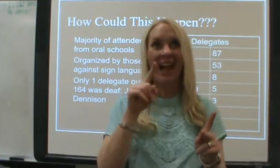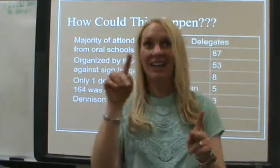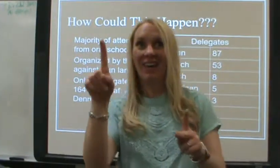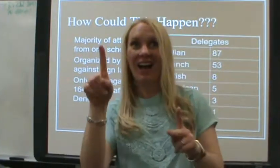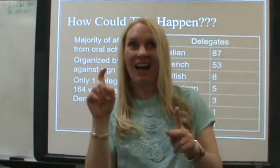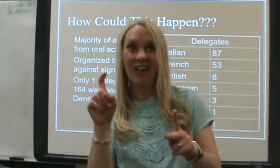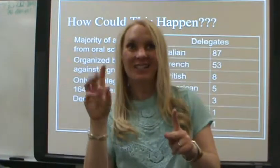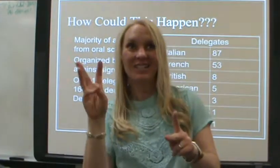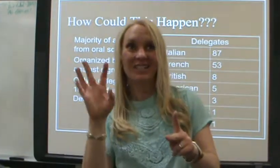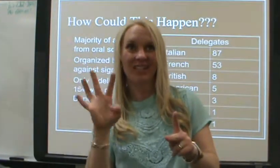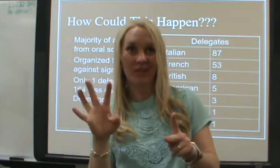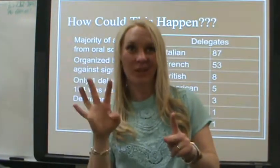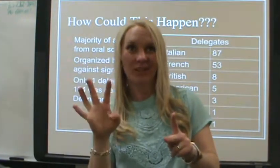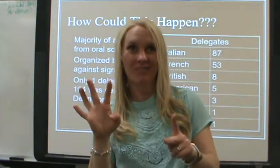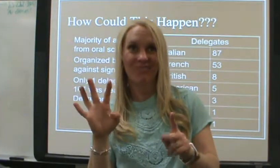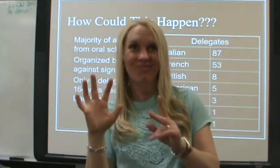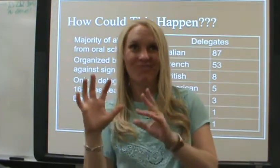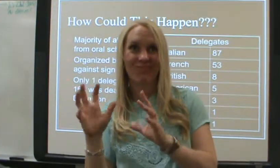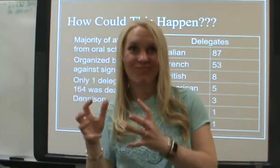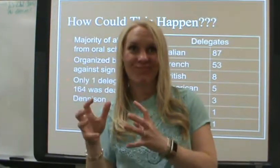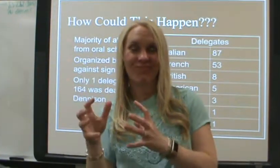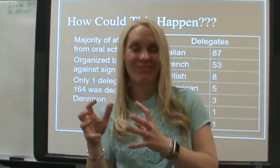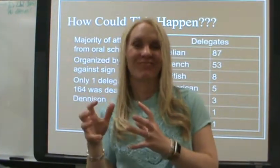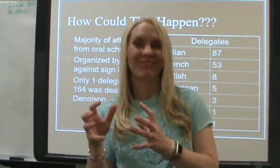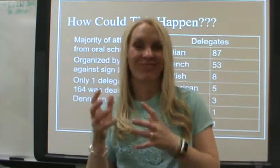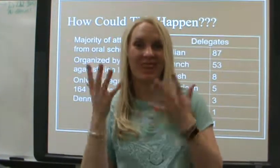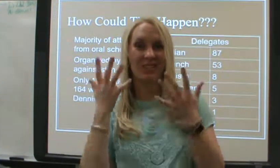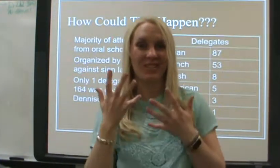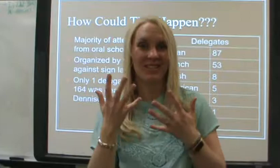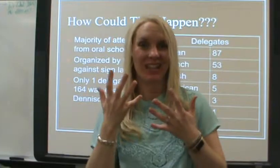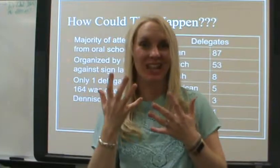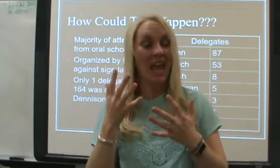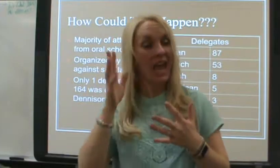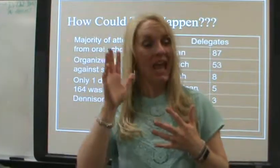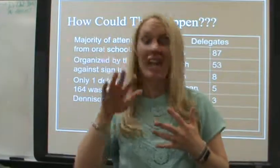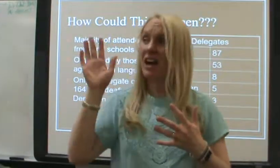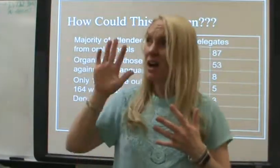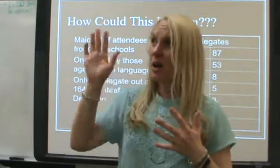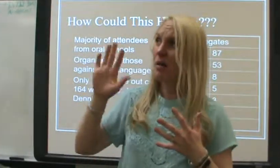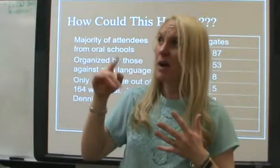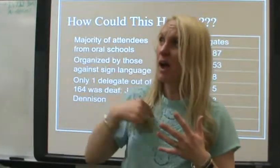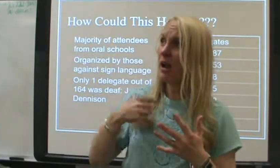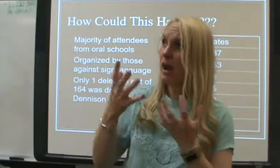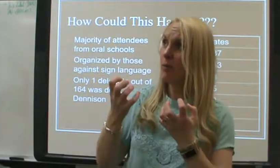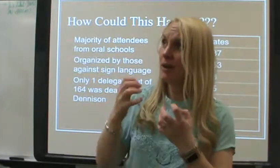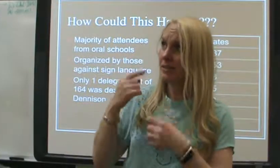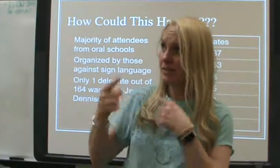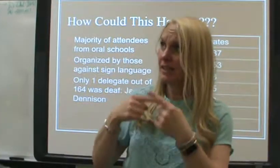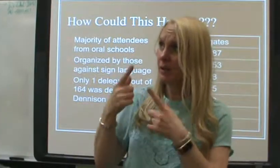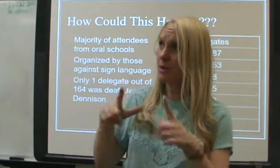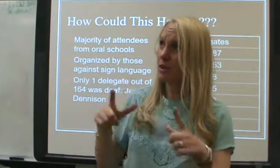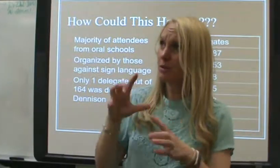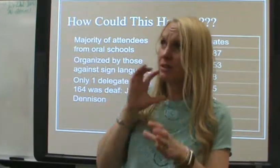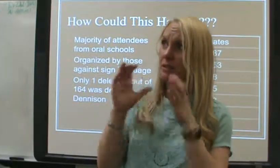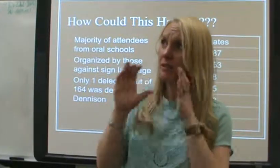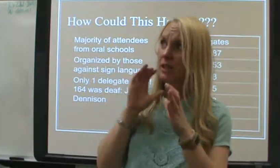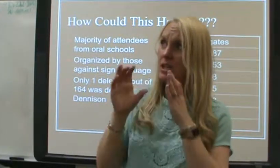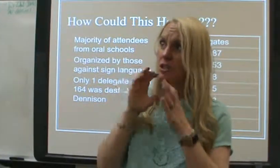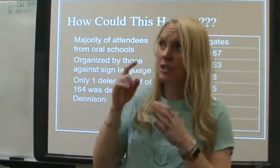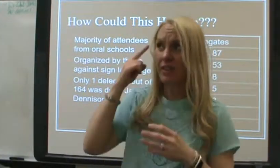of 164. That's really sad. Hey, I want sign language to be the communication. I think